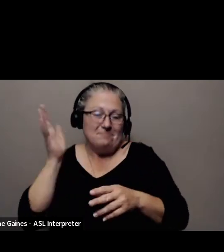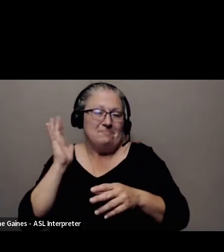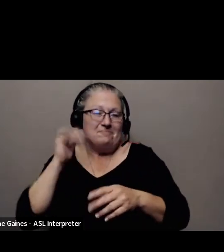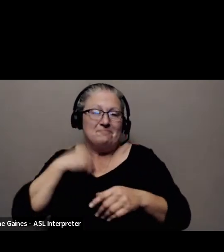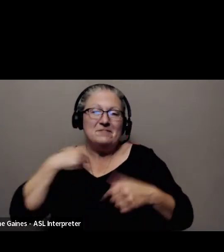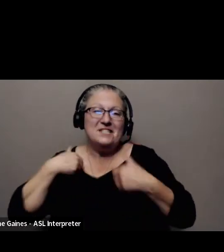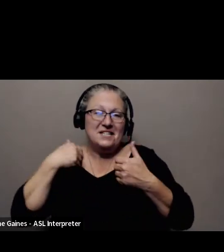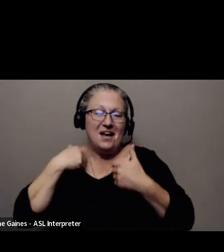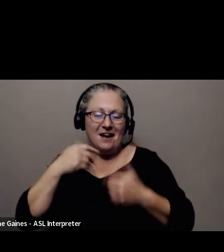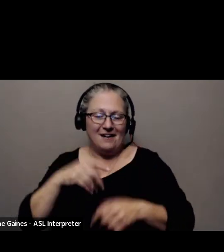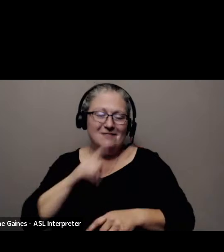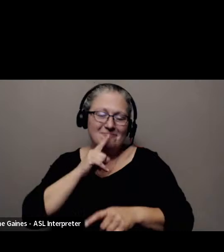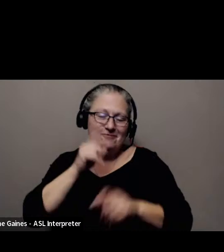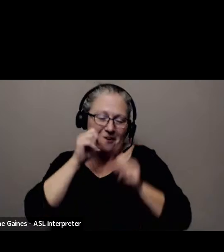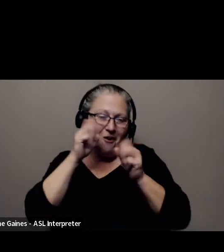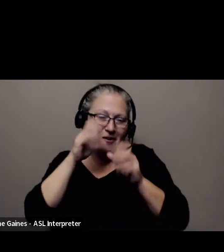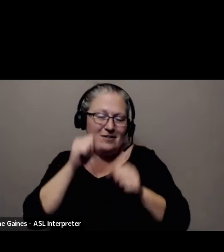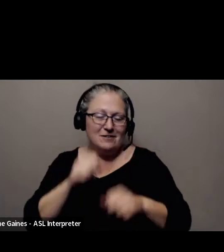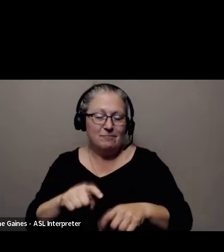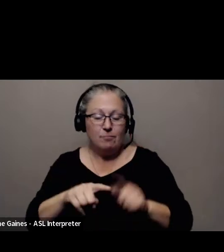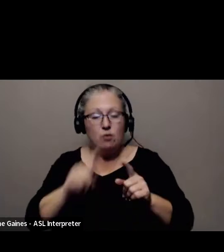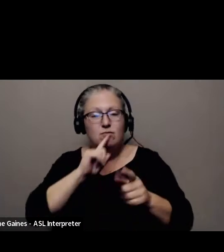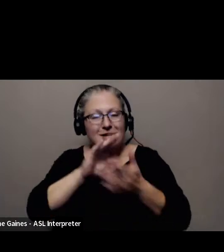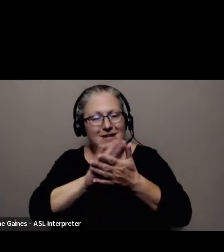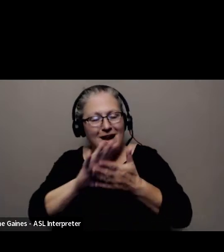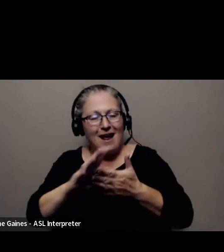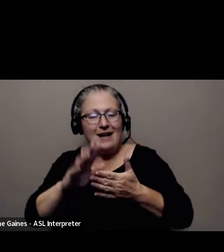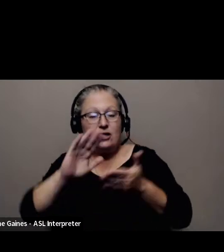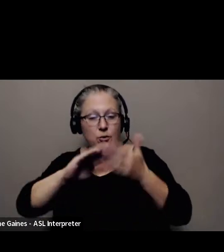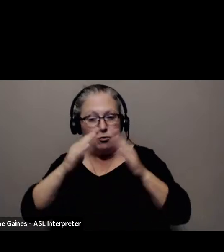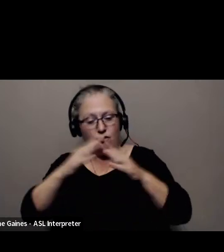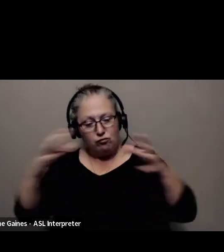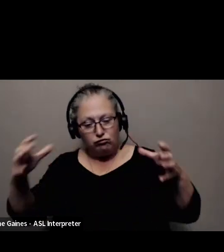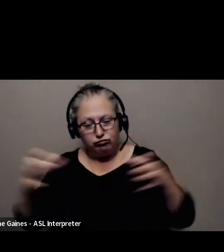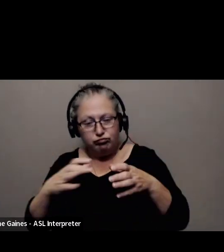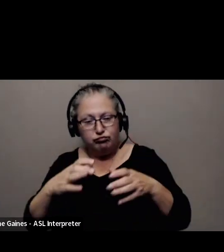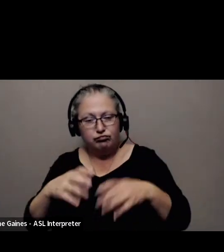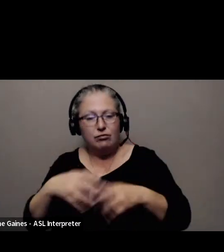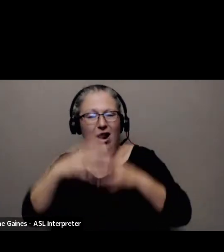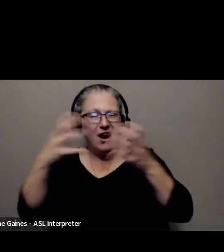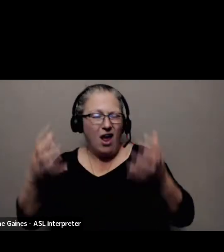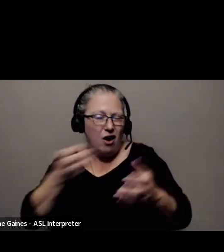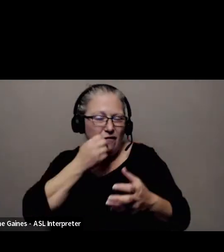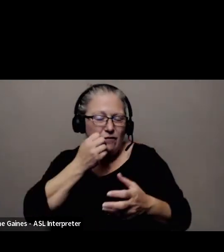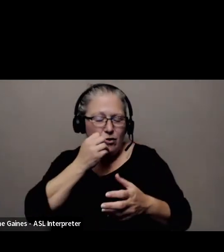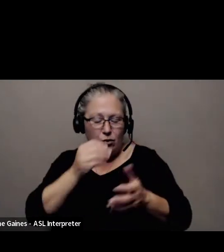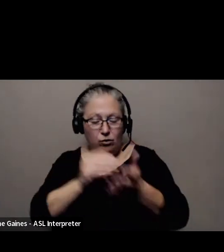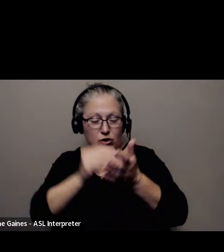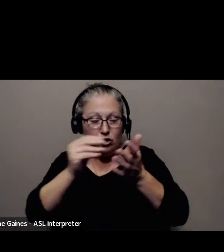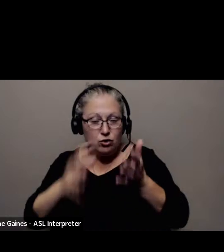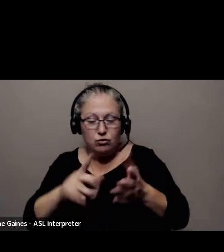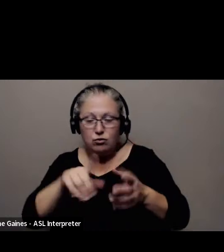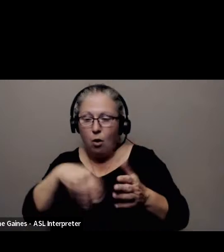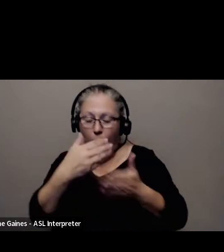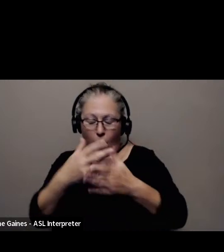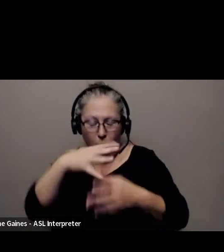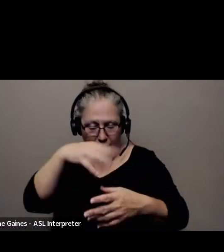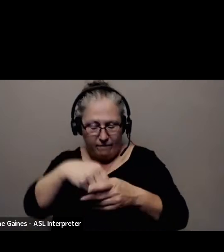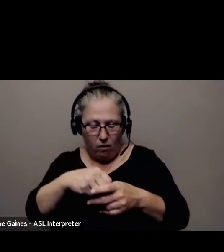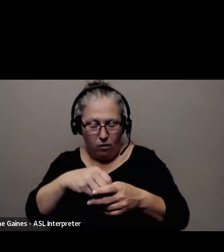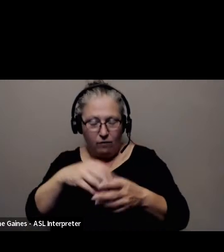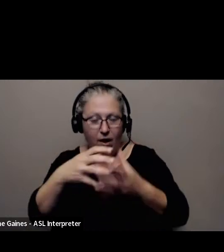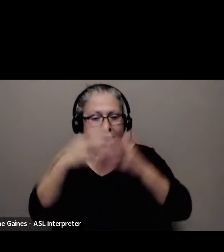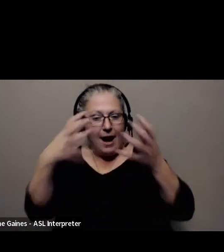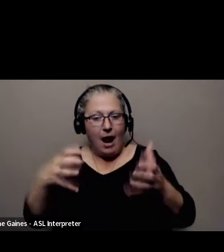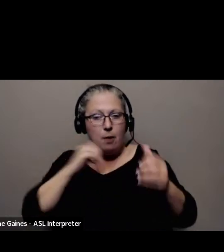was awesome. But it's just nice to see the community come together. So much food, the students are all involved, lots